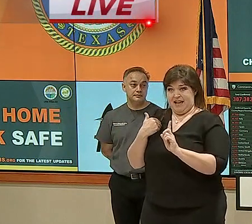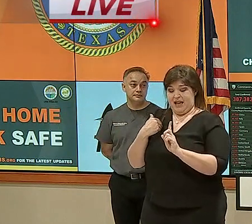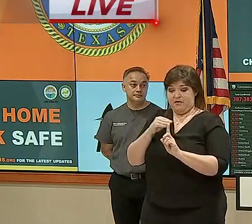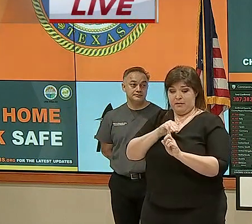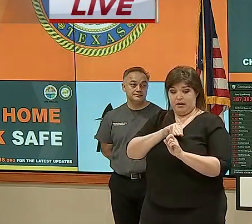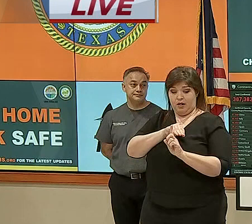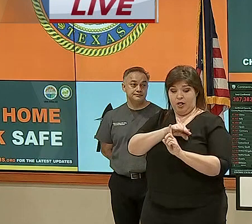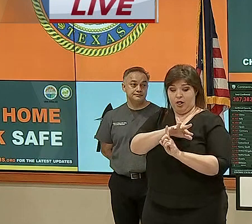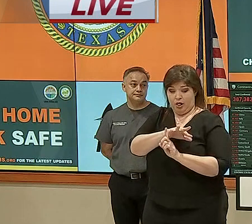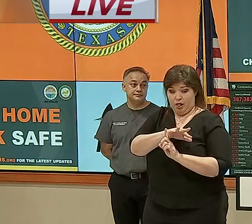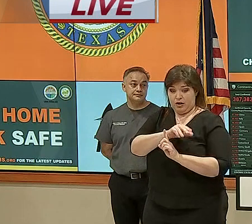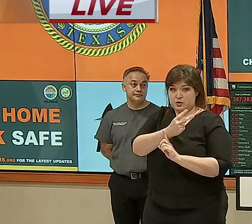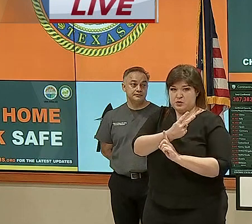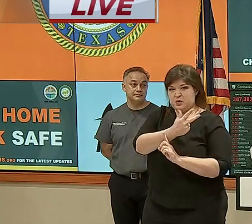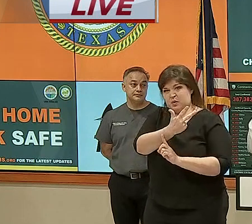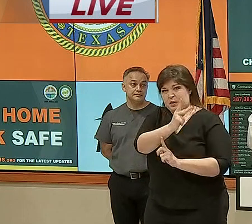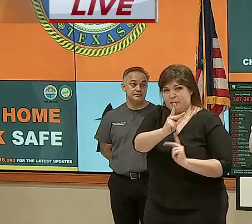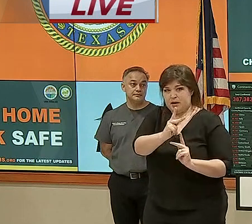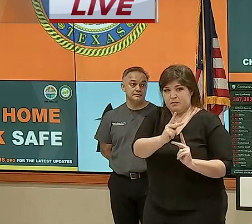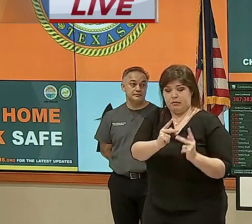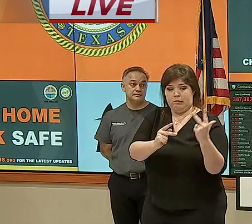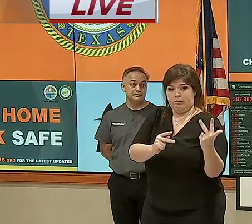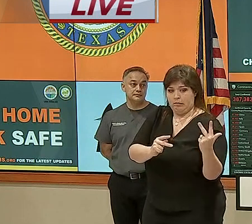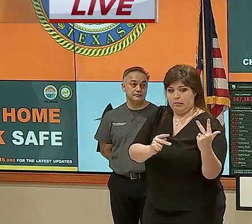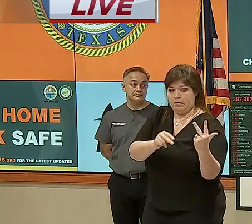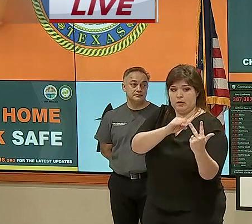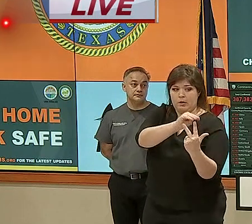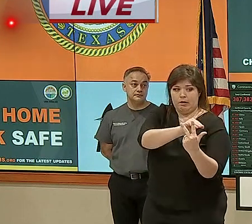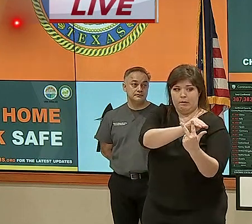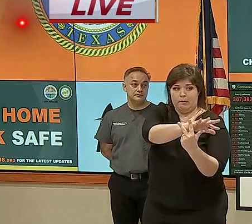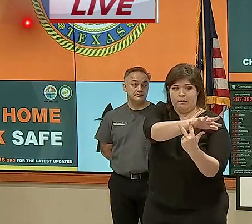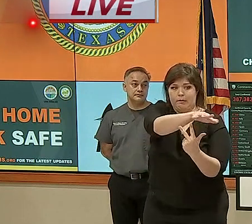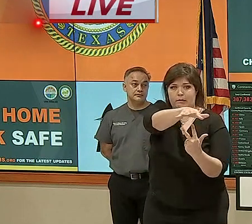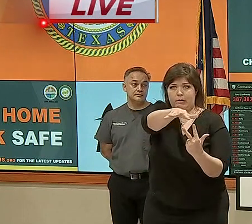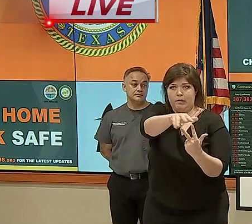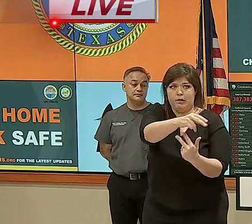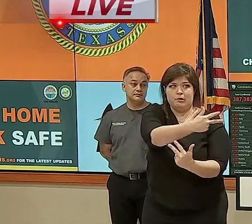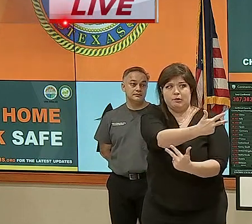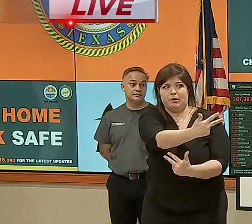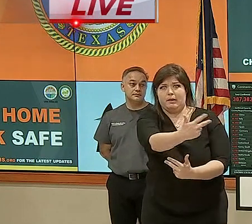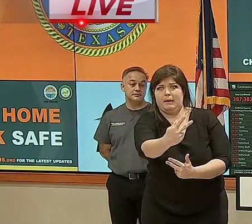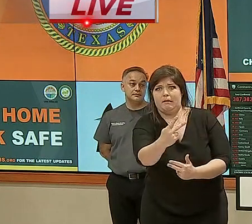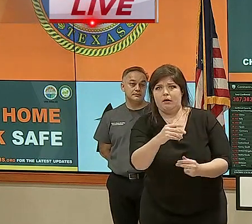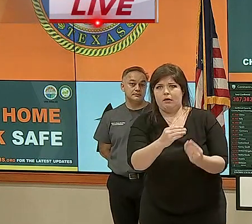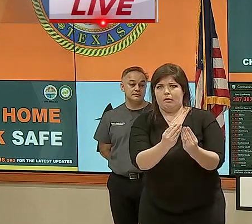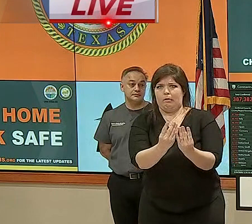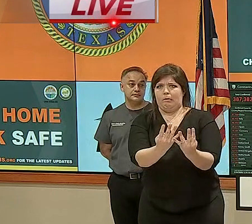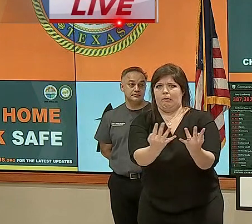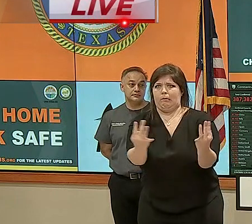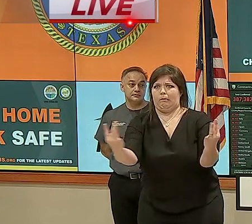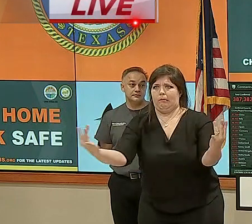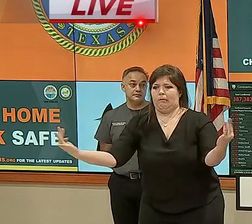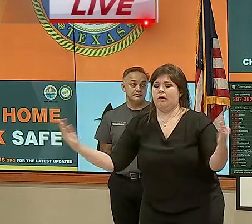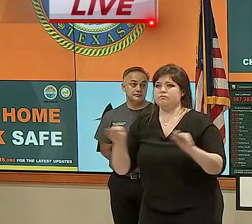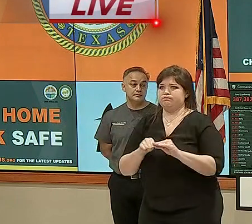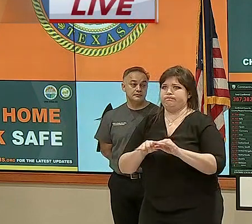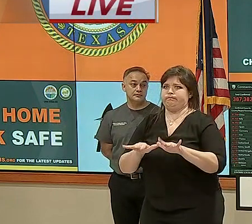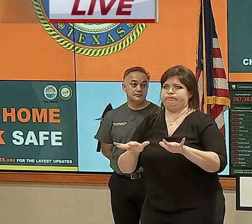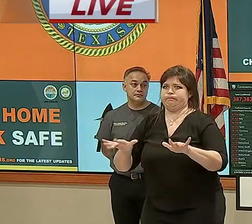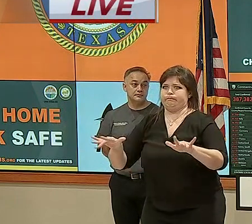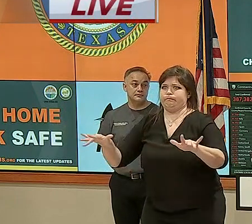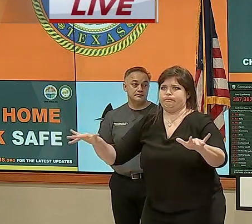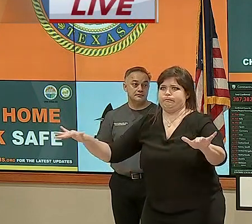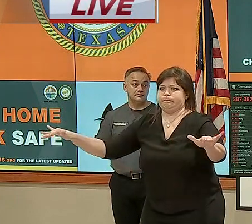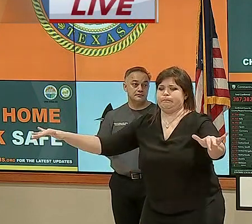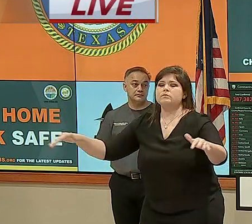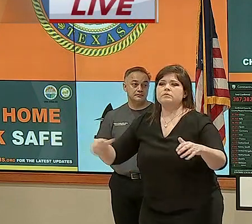people, the mathematics of that shoots up dramatically. And when that shoots up dramatically, that's when things get out of control. If you look at China,